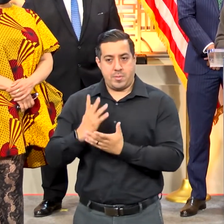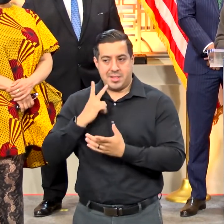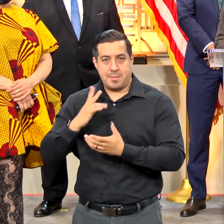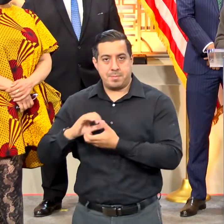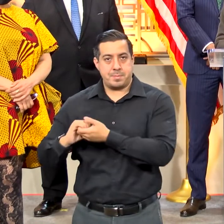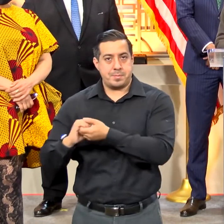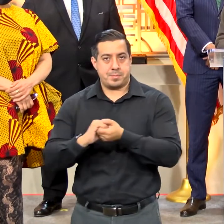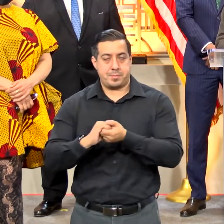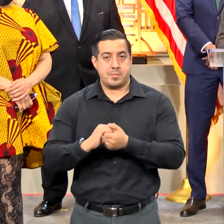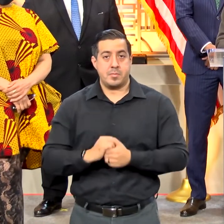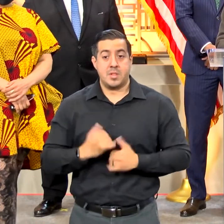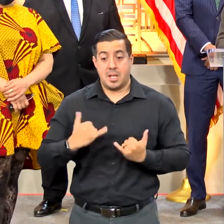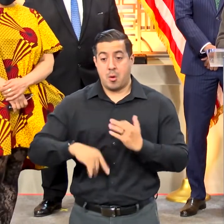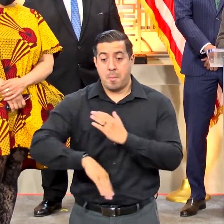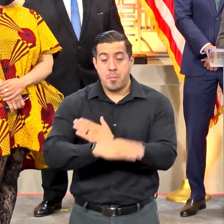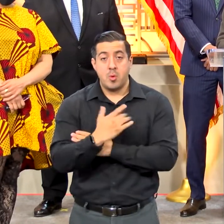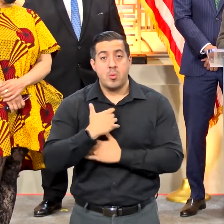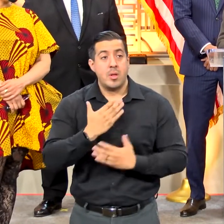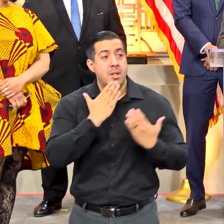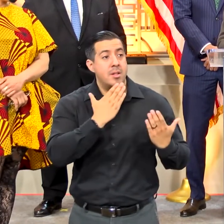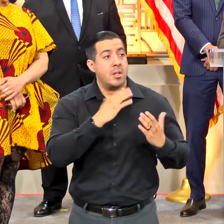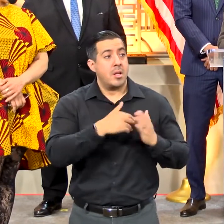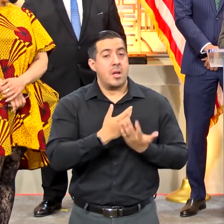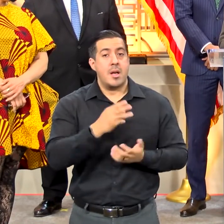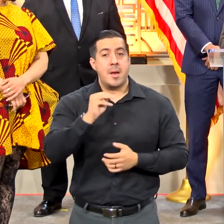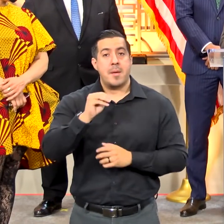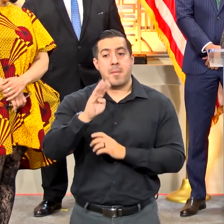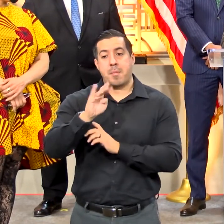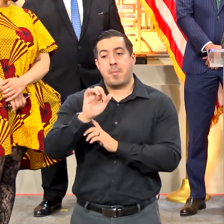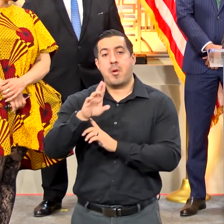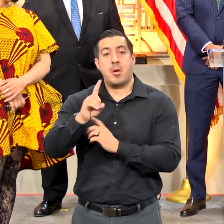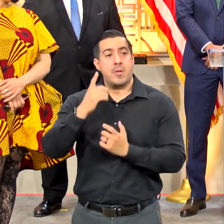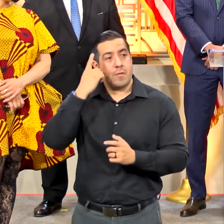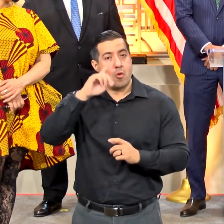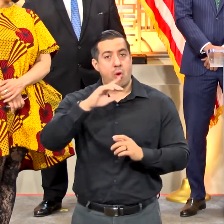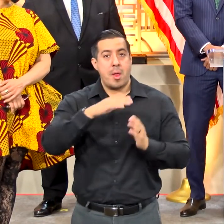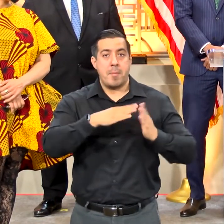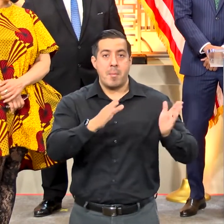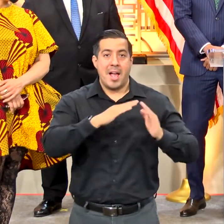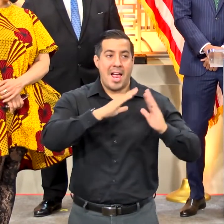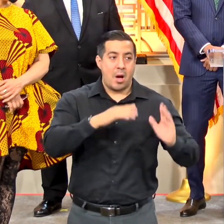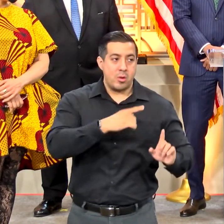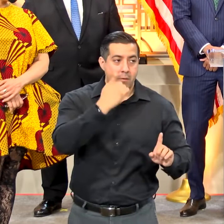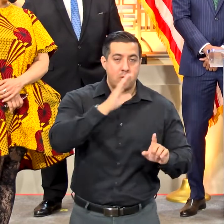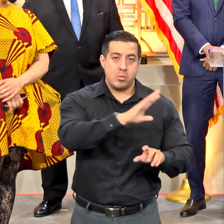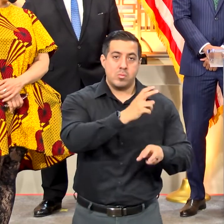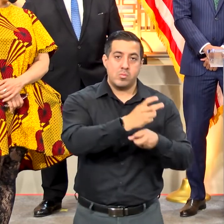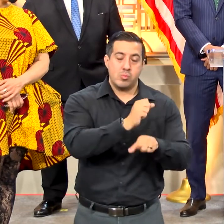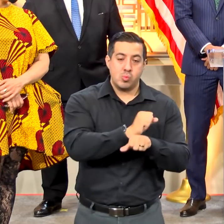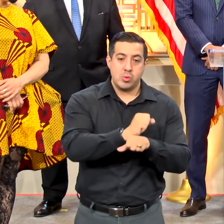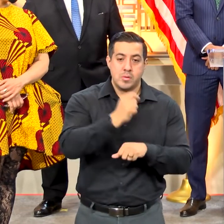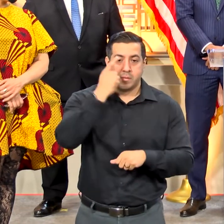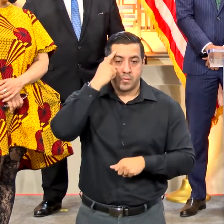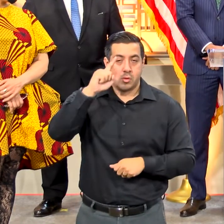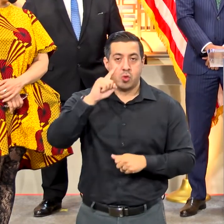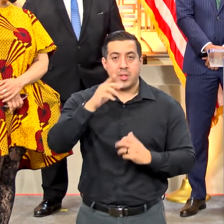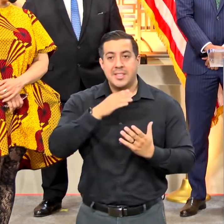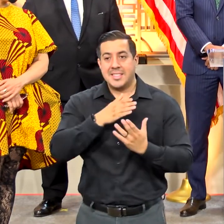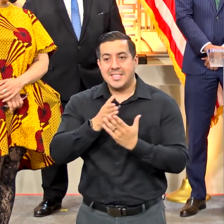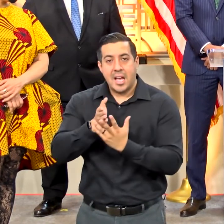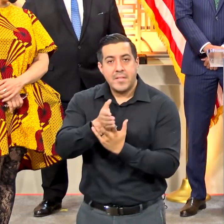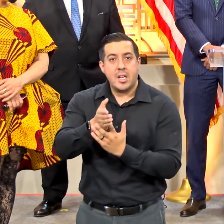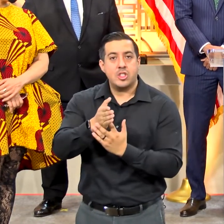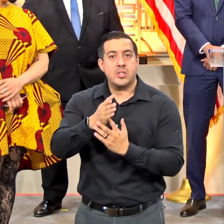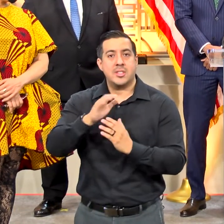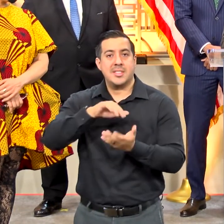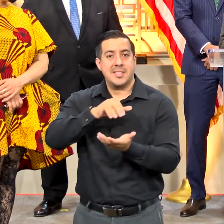This morning I thanked Melody Barr in the Department of Housing for her work on the Navigation Center, on